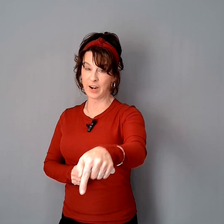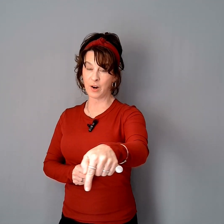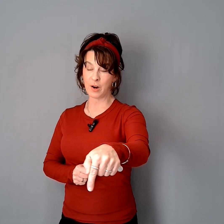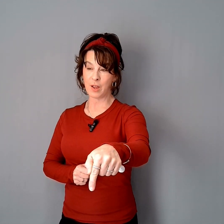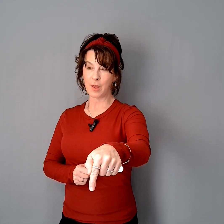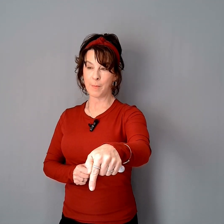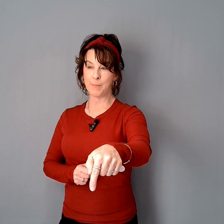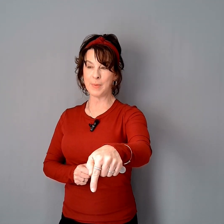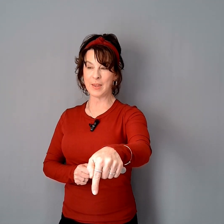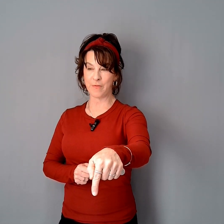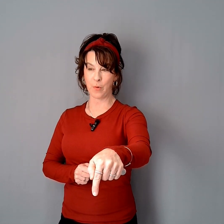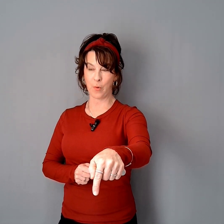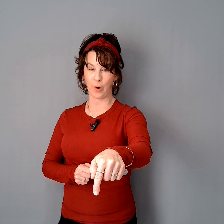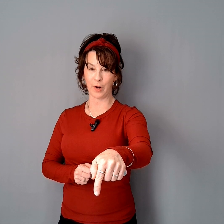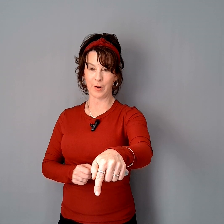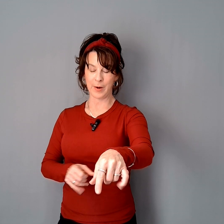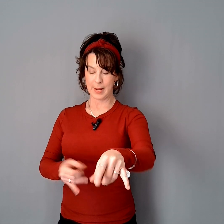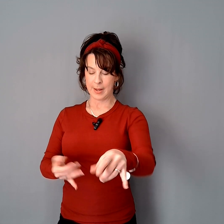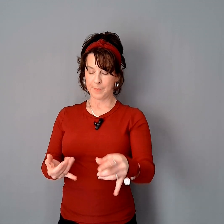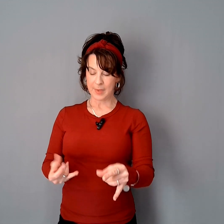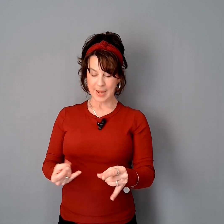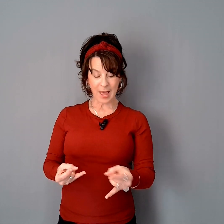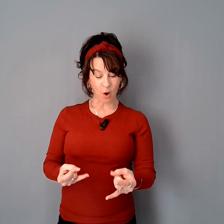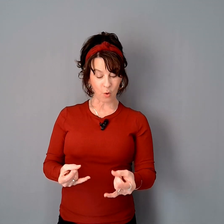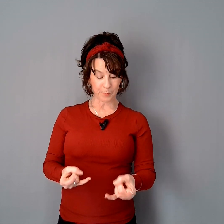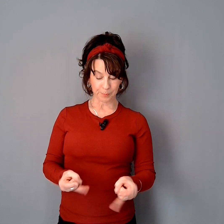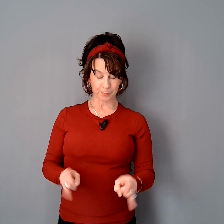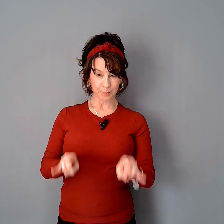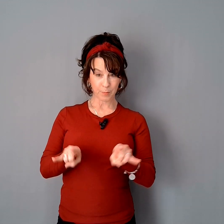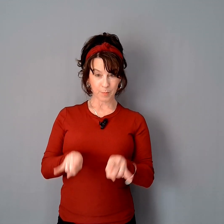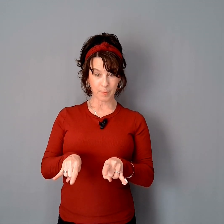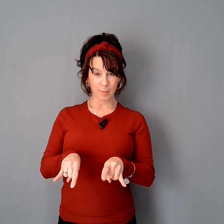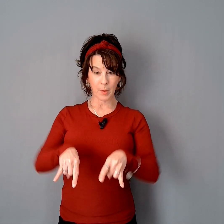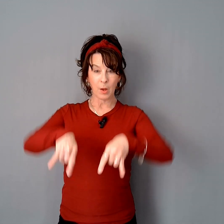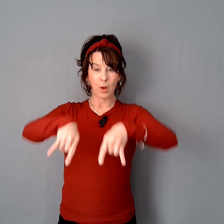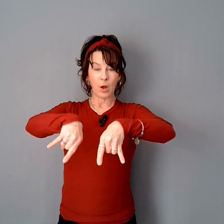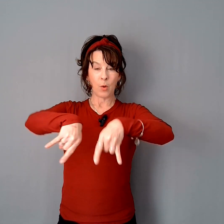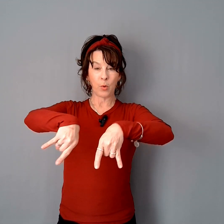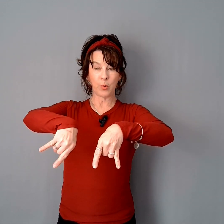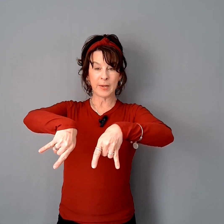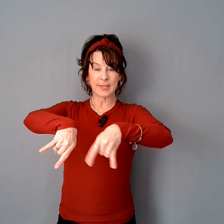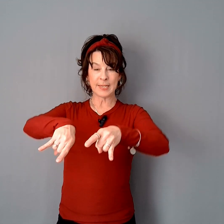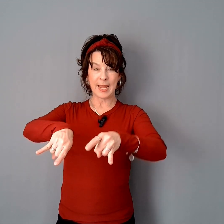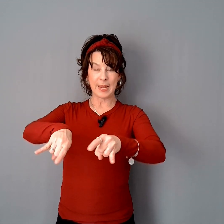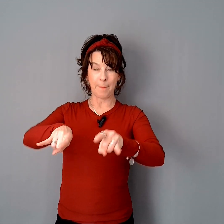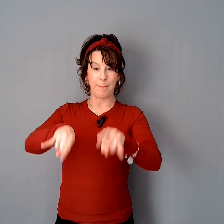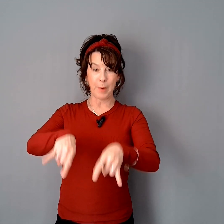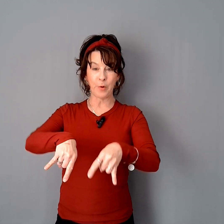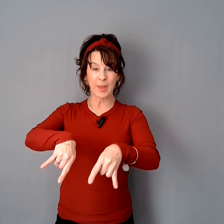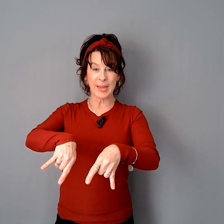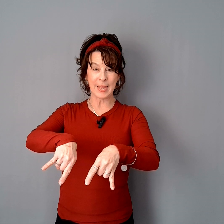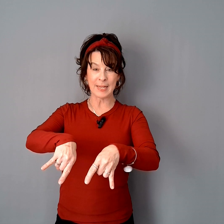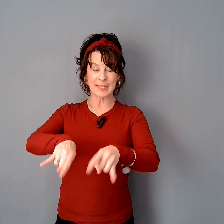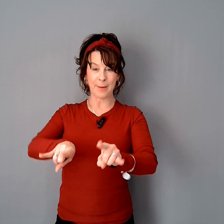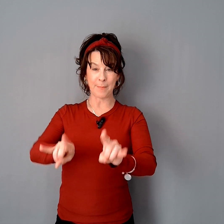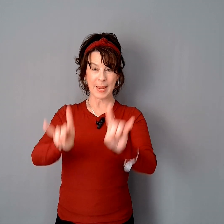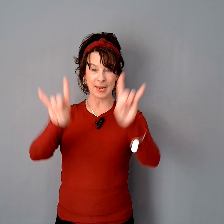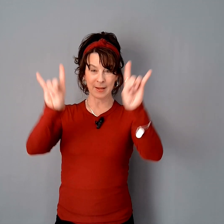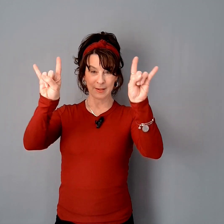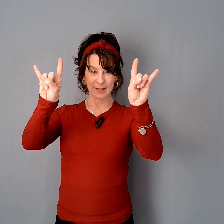There before. Now we're going to take both hands and make kind of